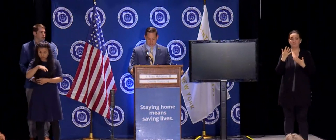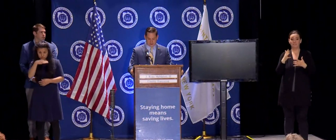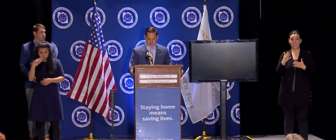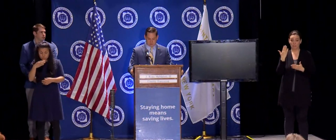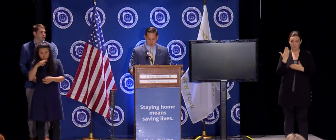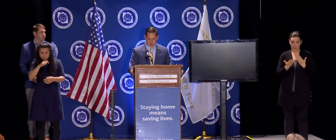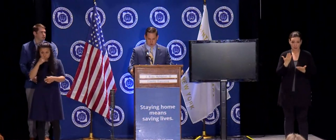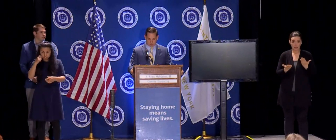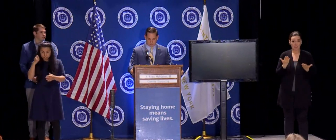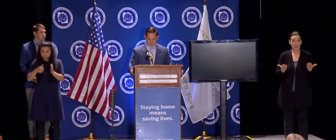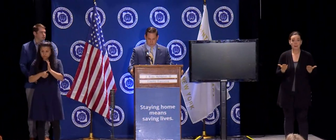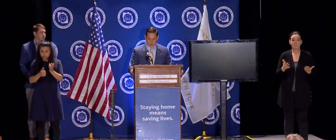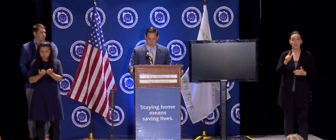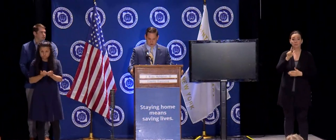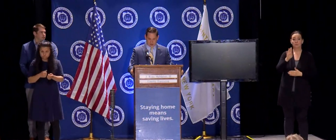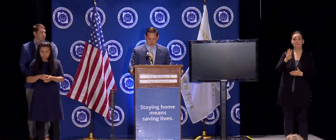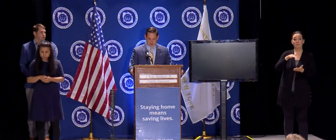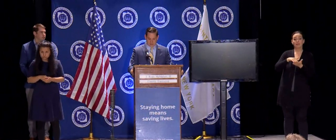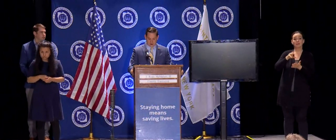24,601 tests have been returned.